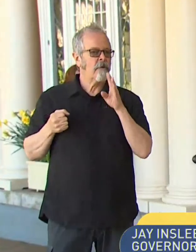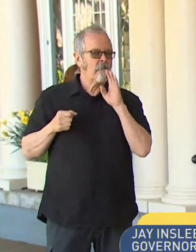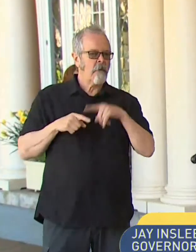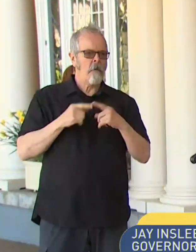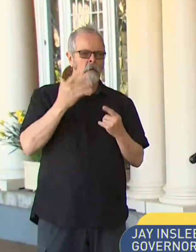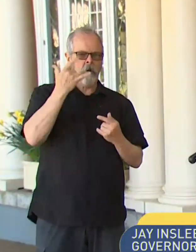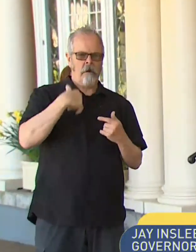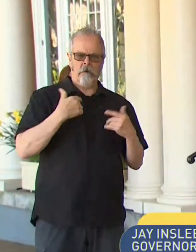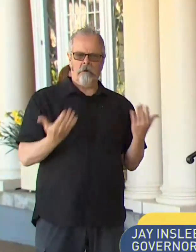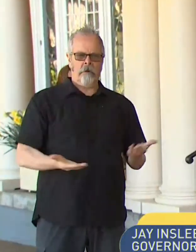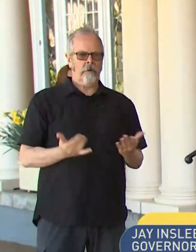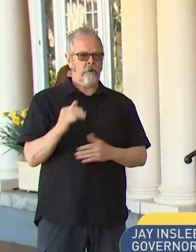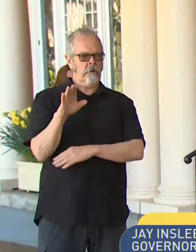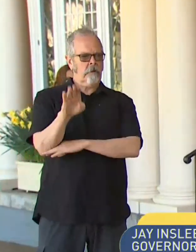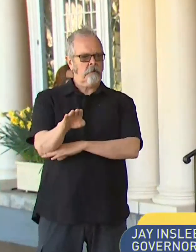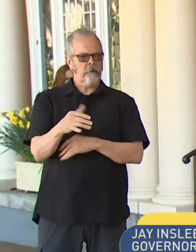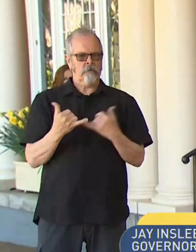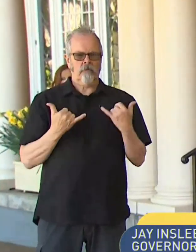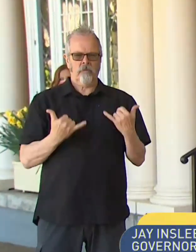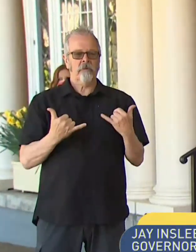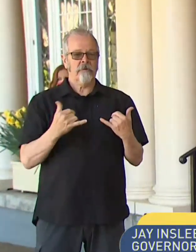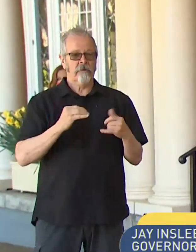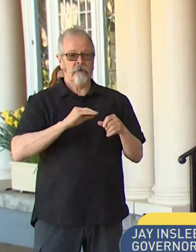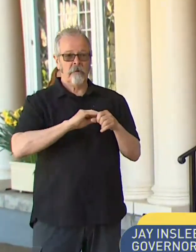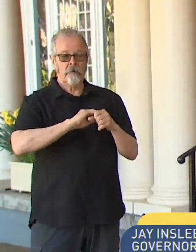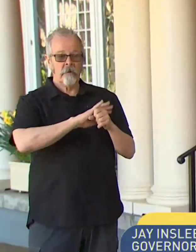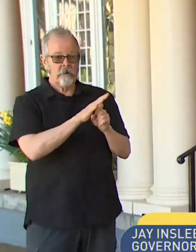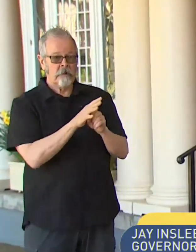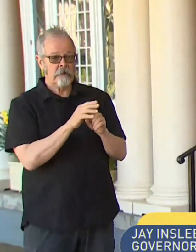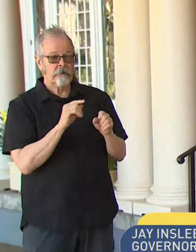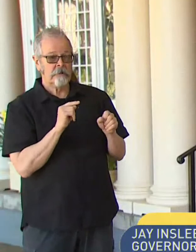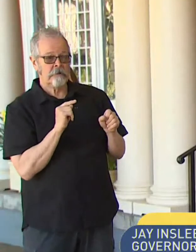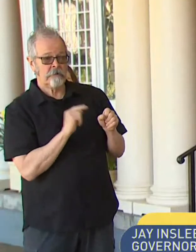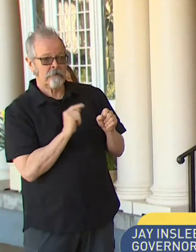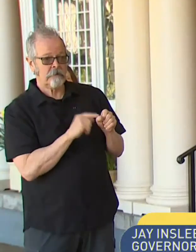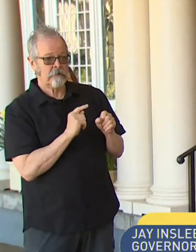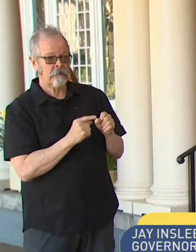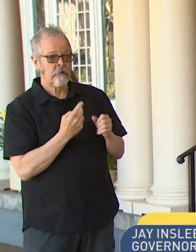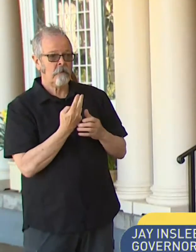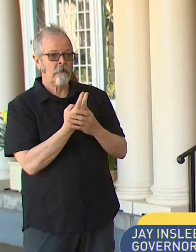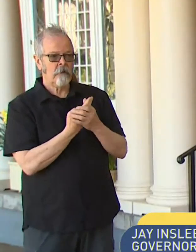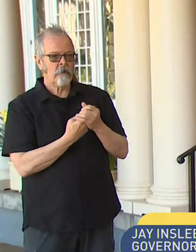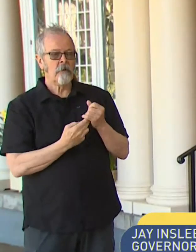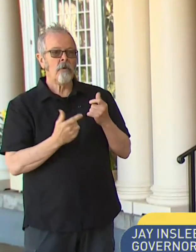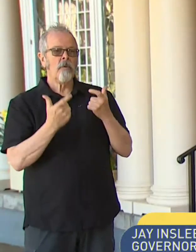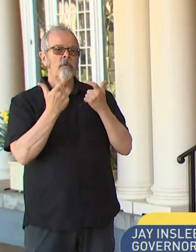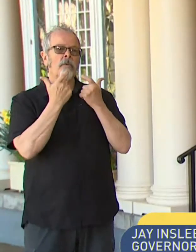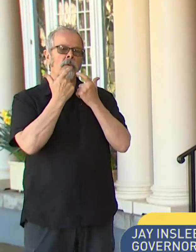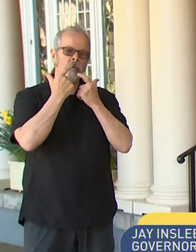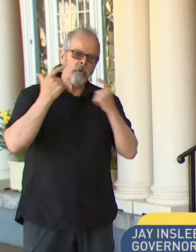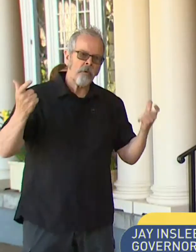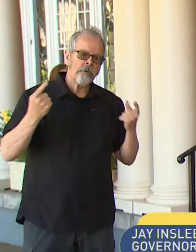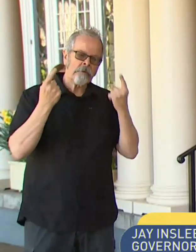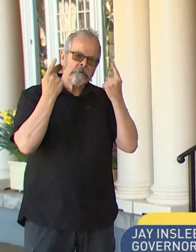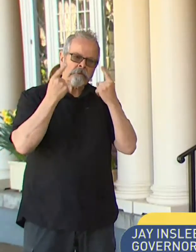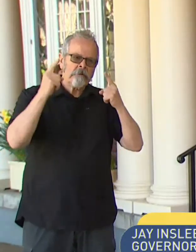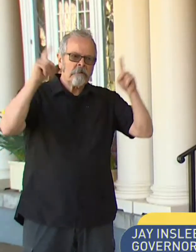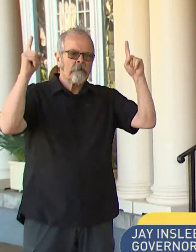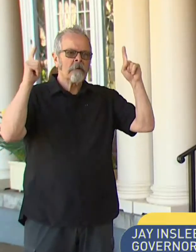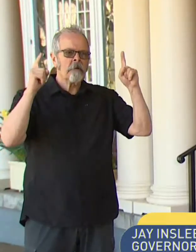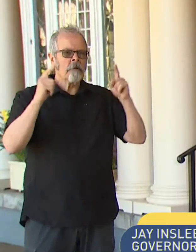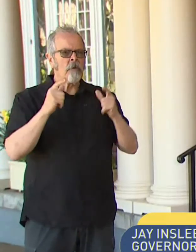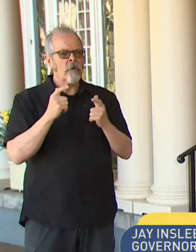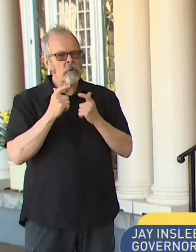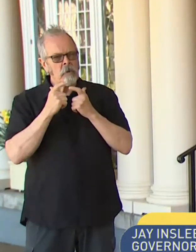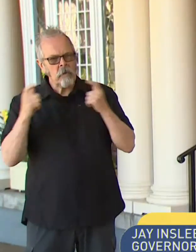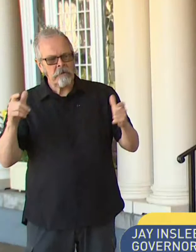when it comes to the COVID pandemic. We have had both huge success, huge diligence,